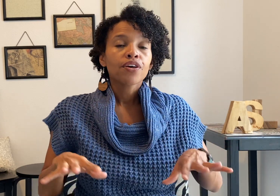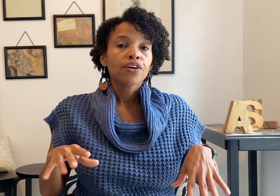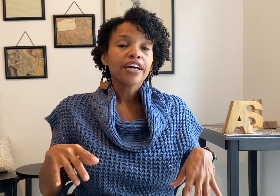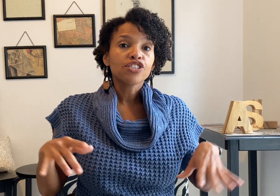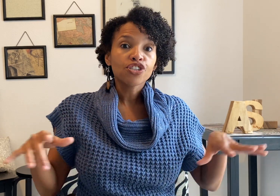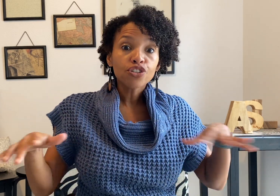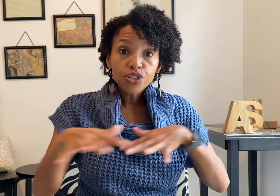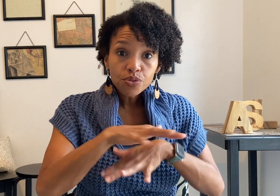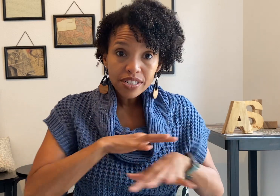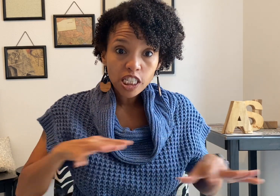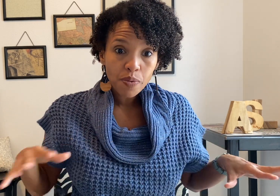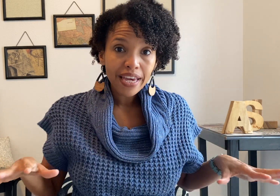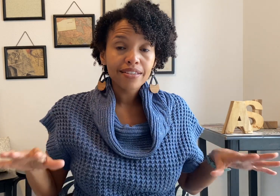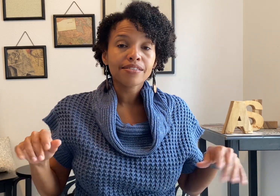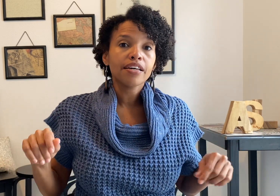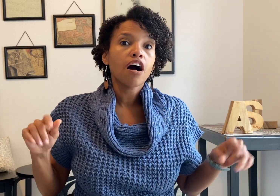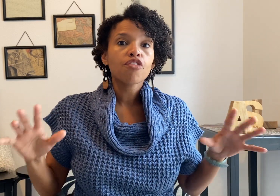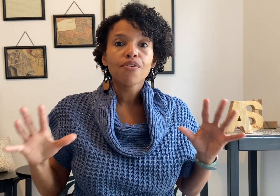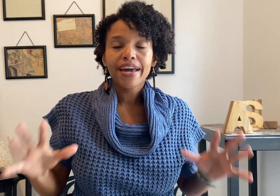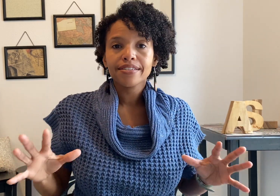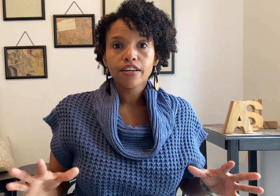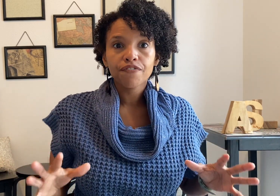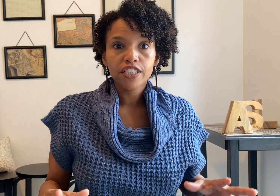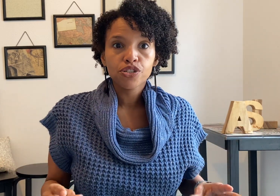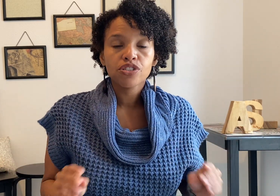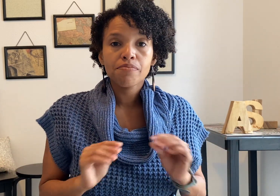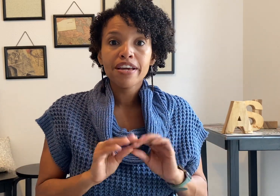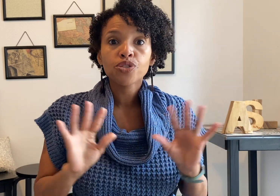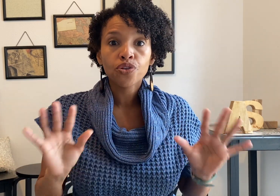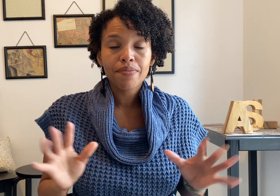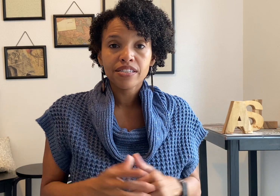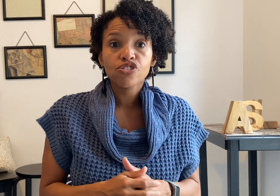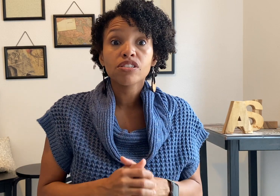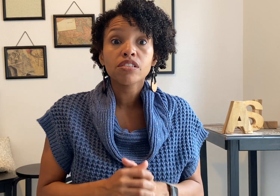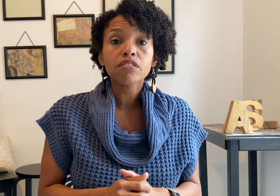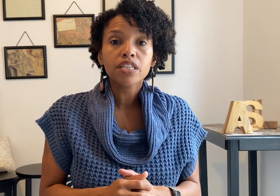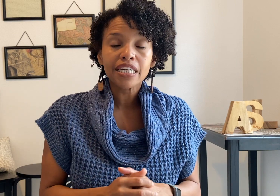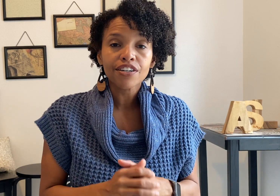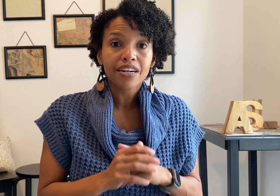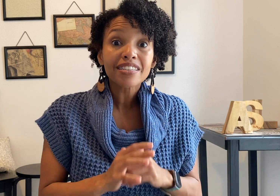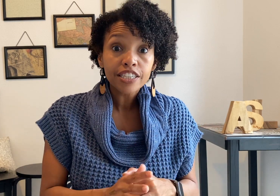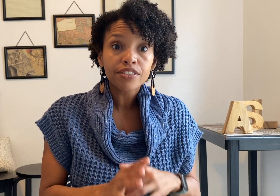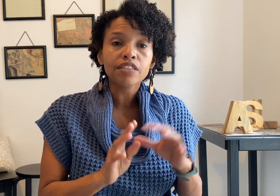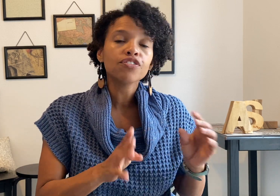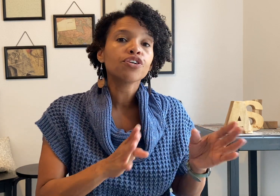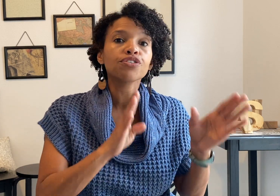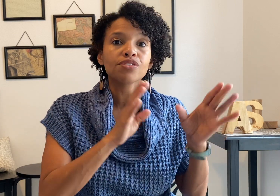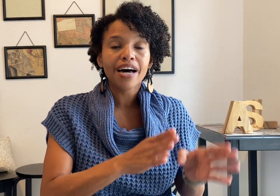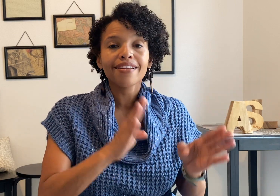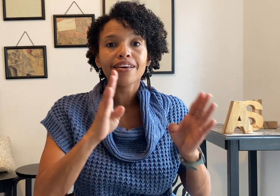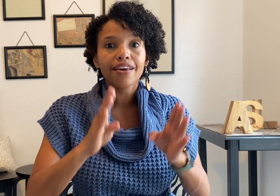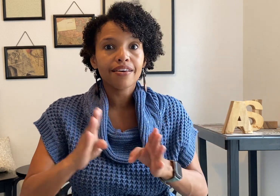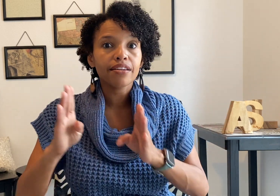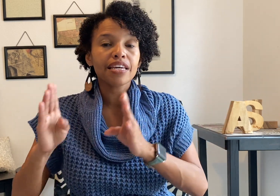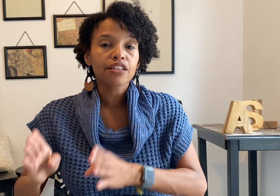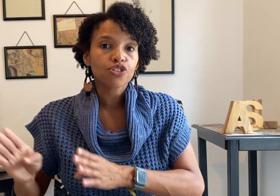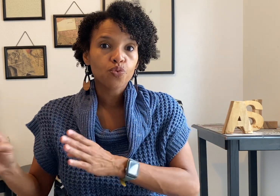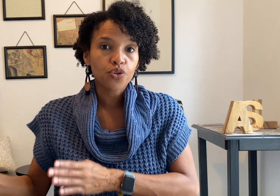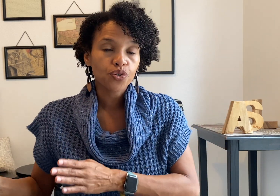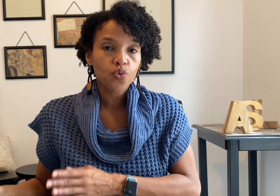It still uses space and other ASL features to make sure the message is still clear even though you're signing in English word